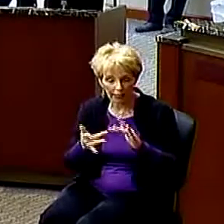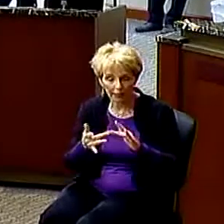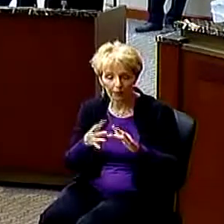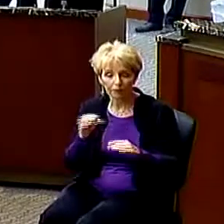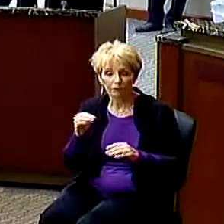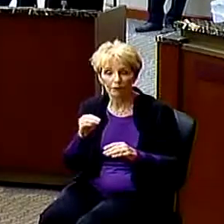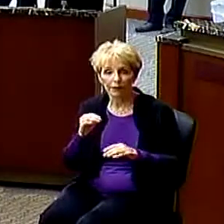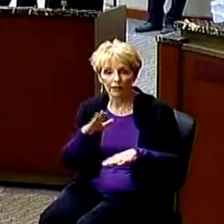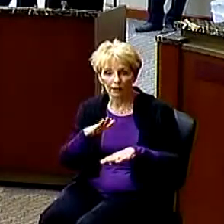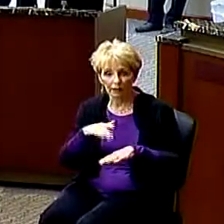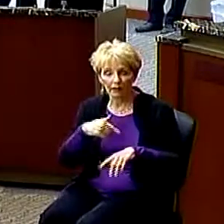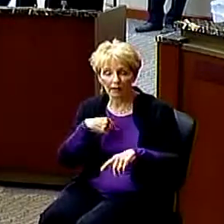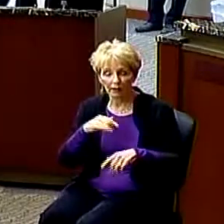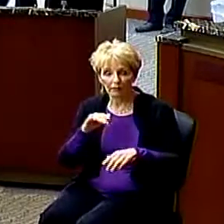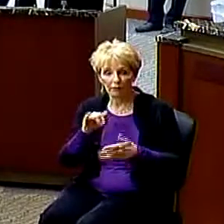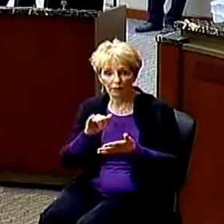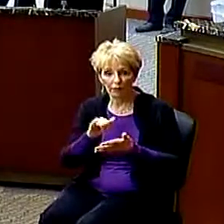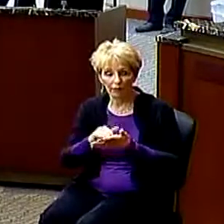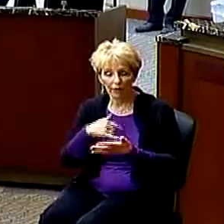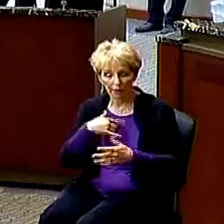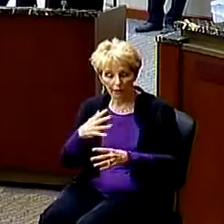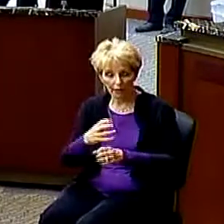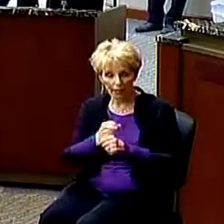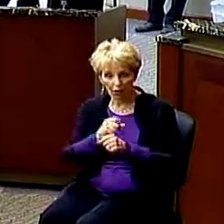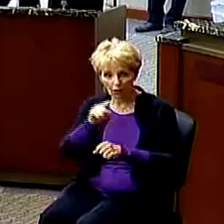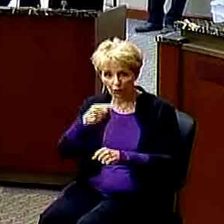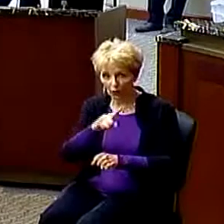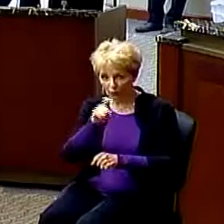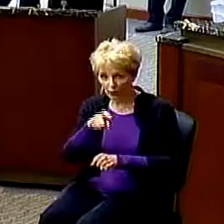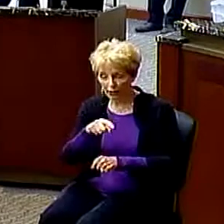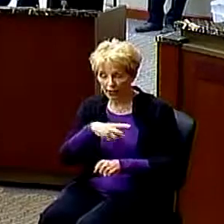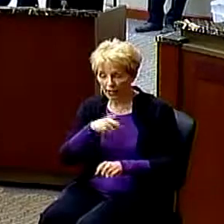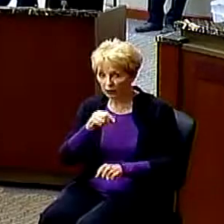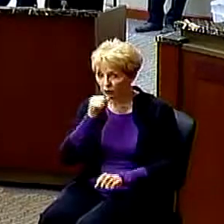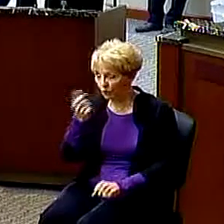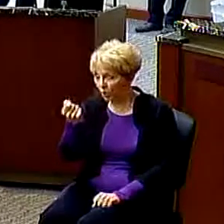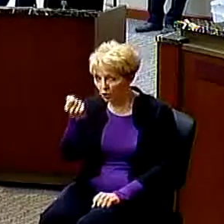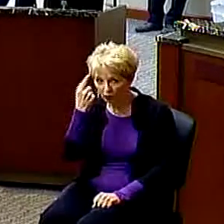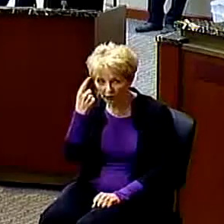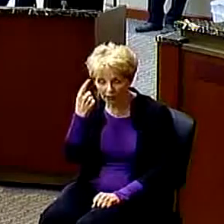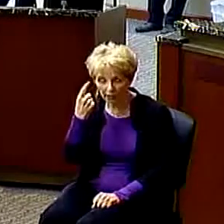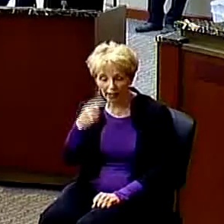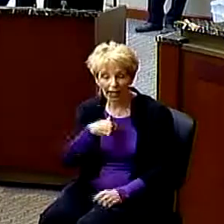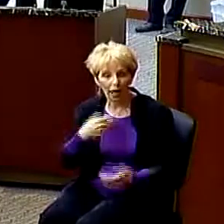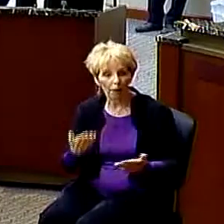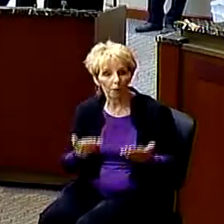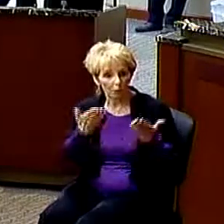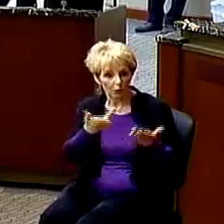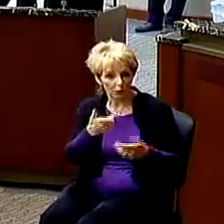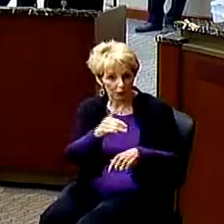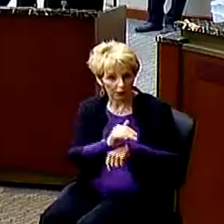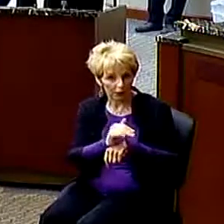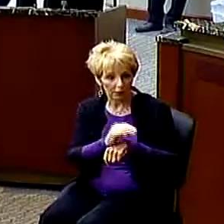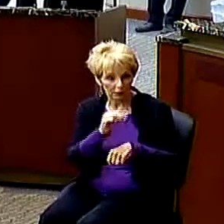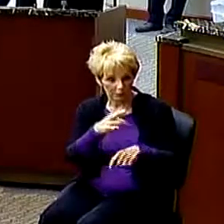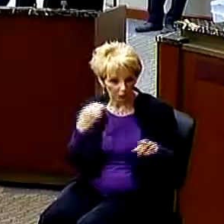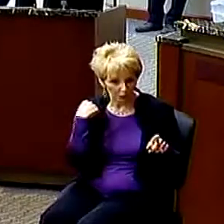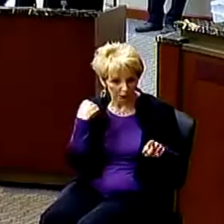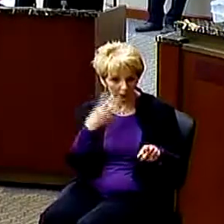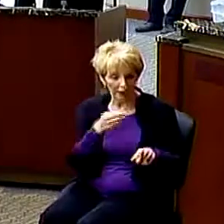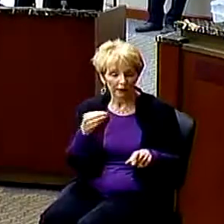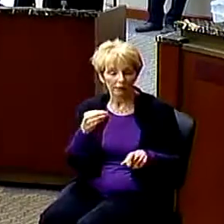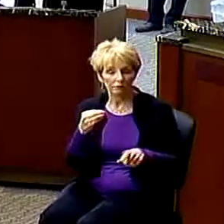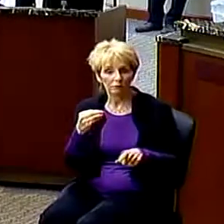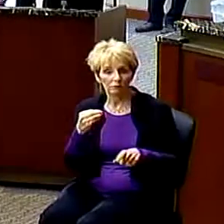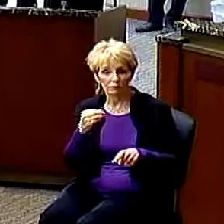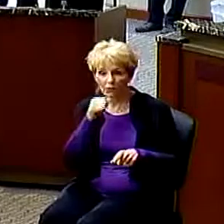has been at my disposal. The only question that I do not understand, and I propose to you tonight, Mr. Mayor, in the spirit of